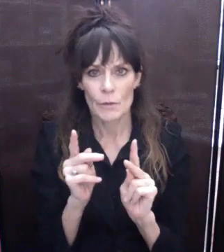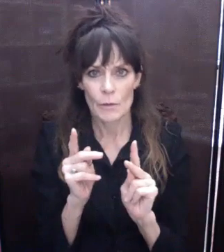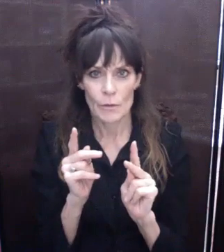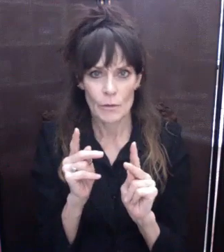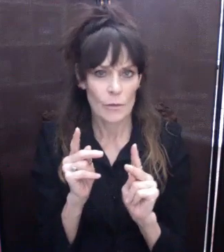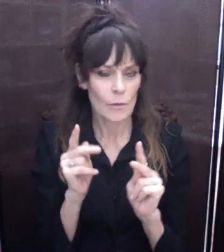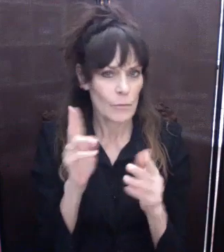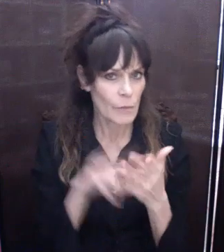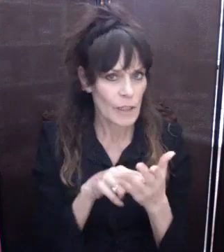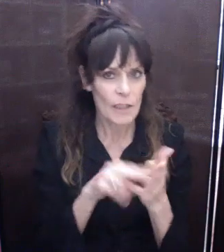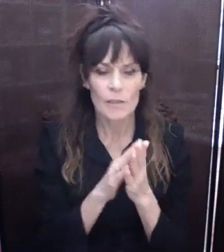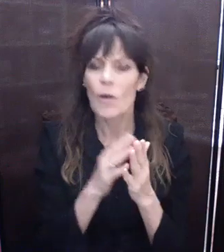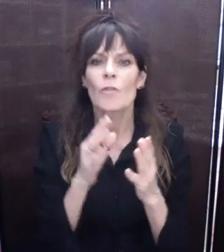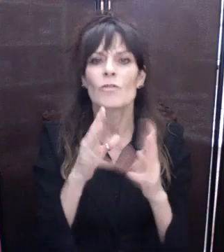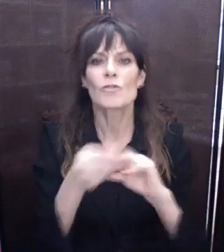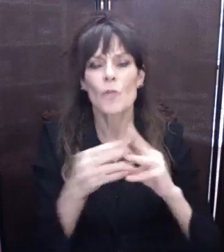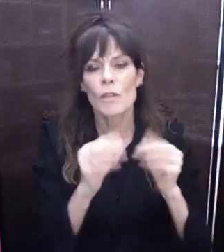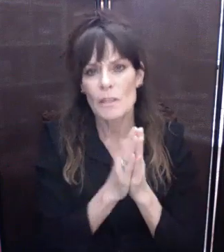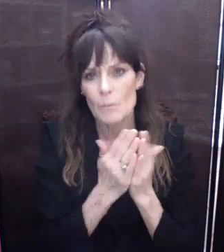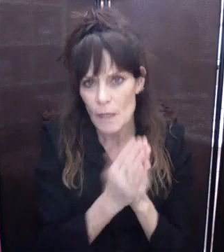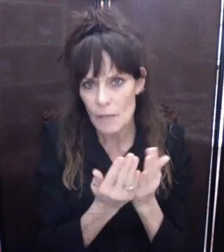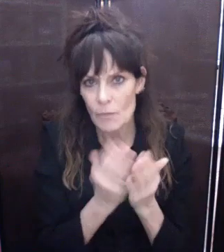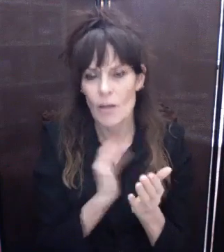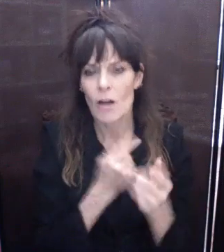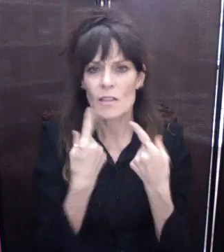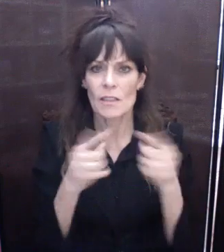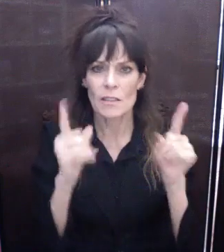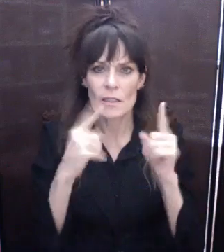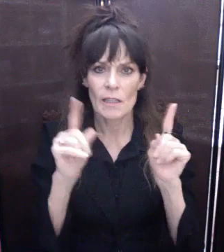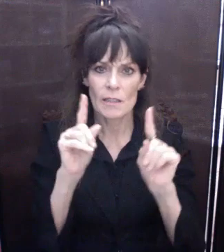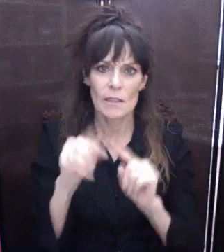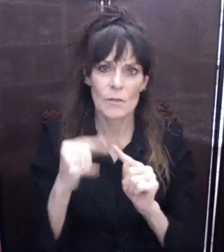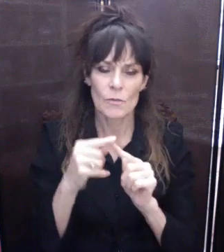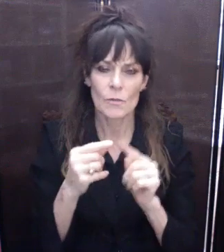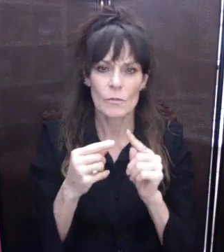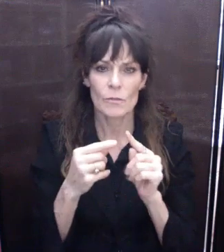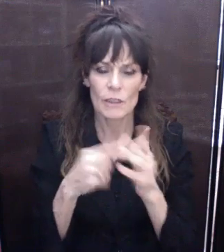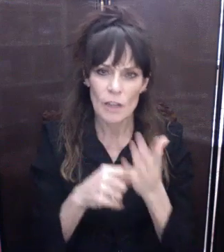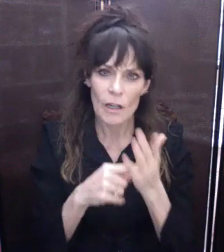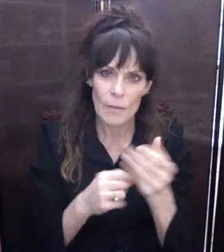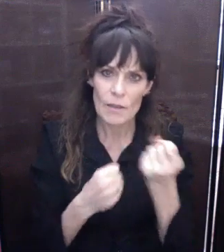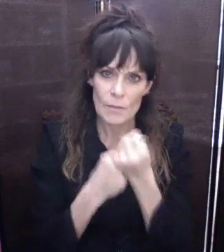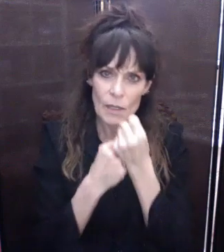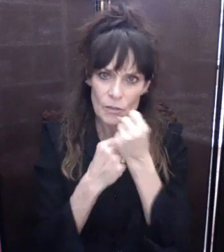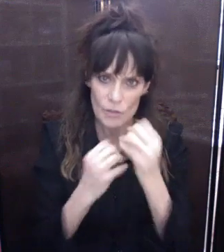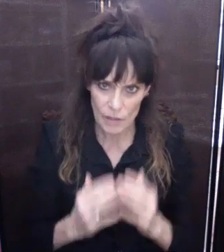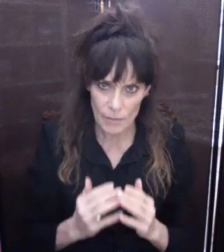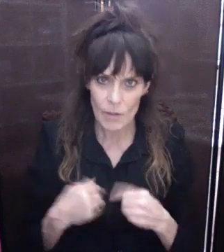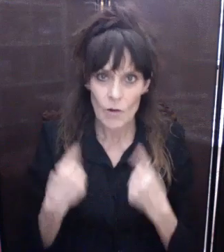talk an awful lot about our successes when we talk about sponsorship. But I have to tell you, over the years that I've sponsored